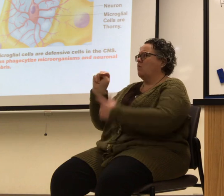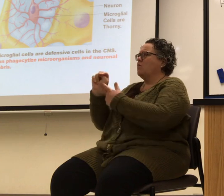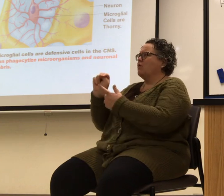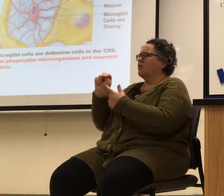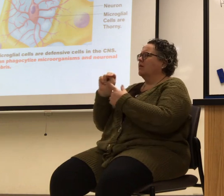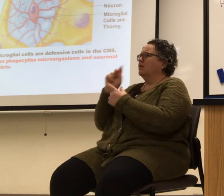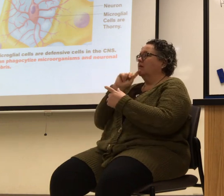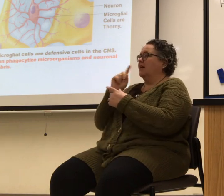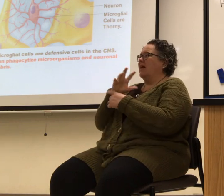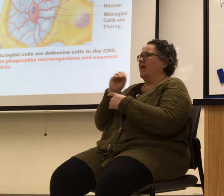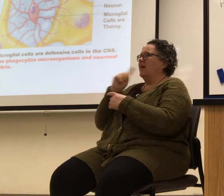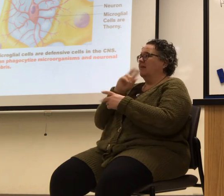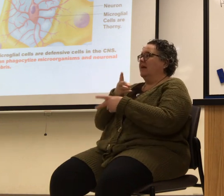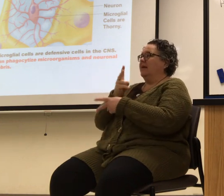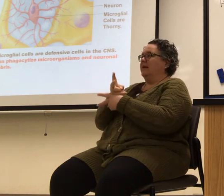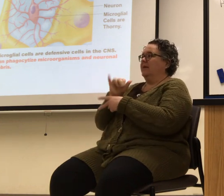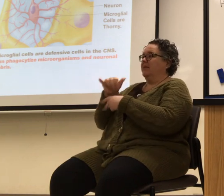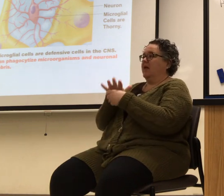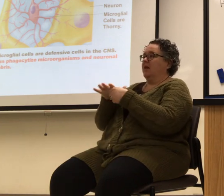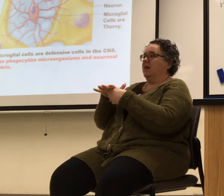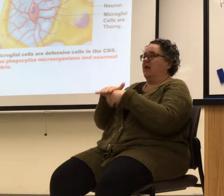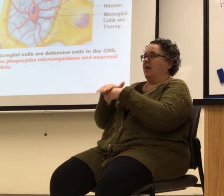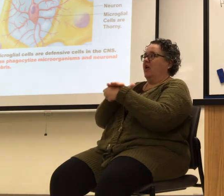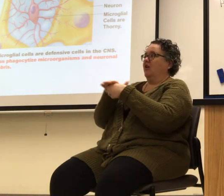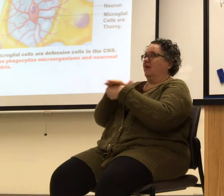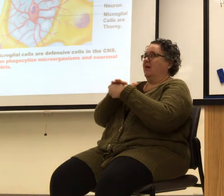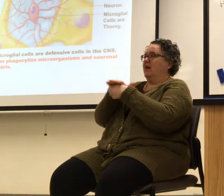they're phagocytes.